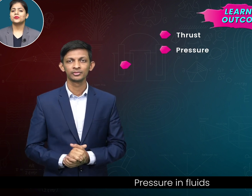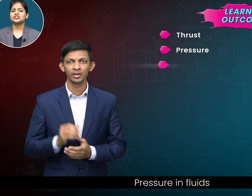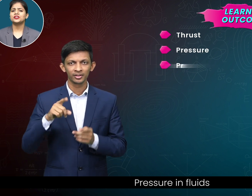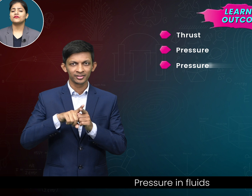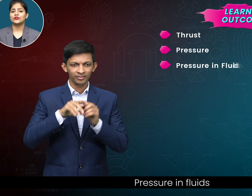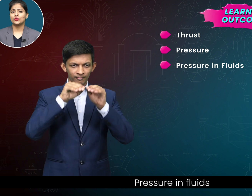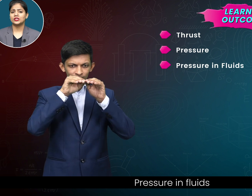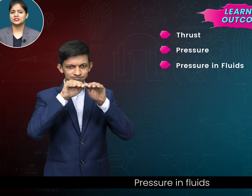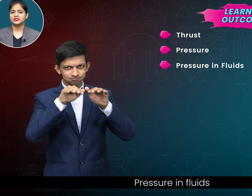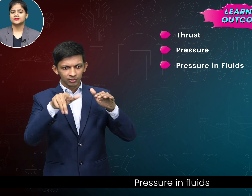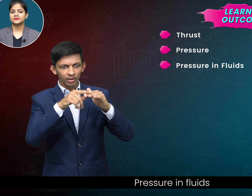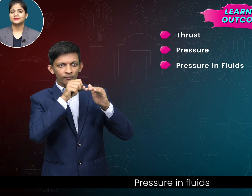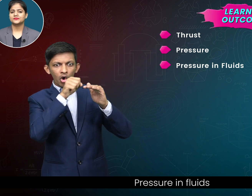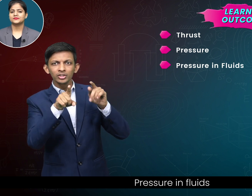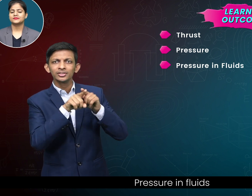pressure in fluids,